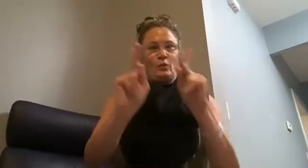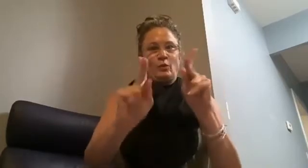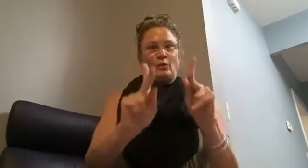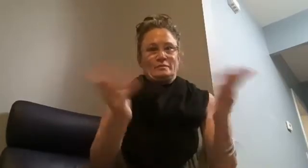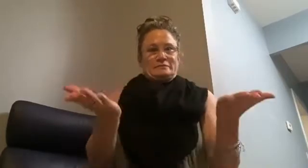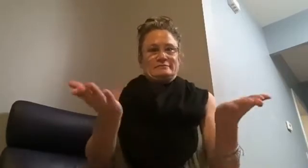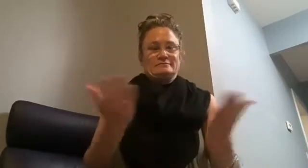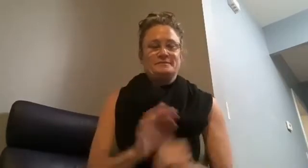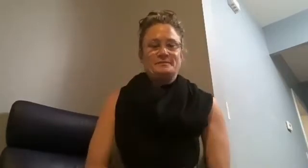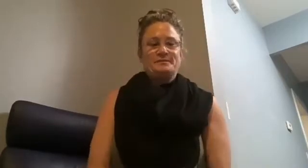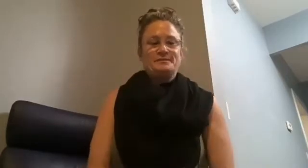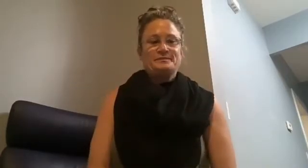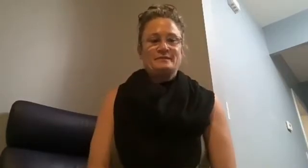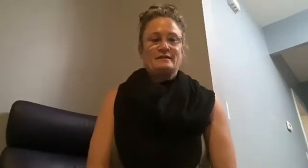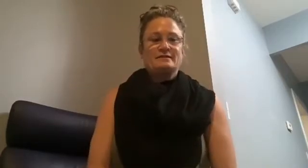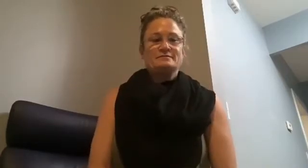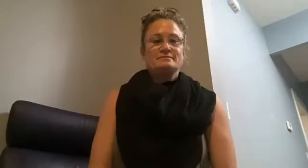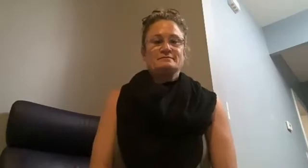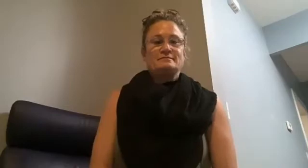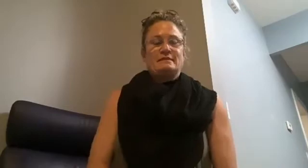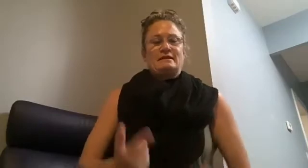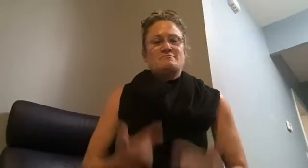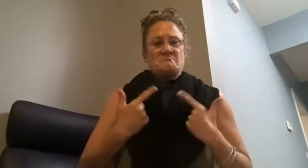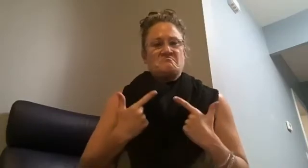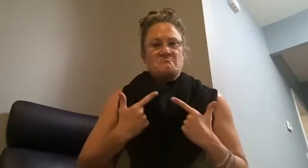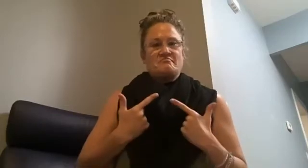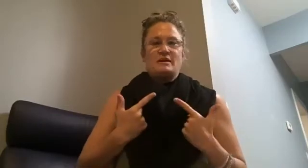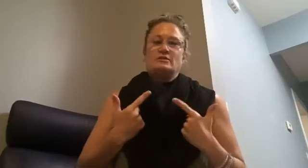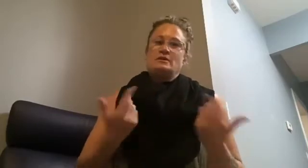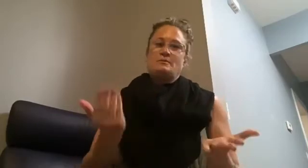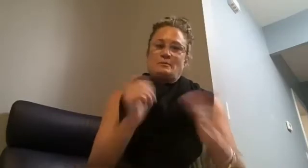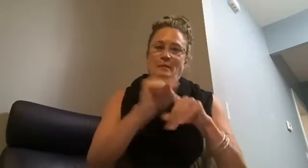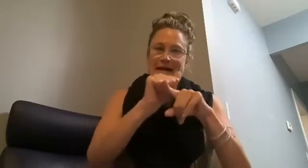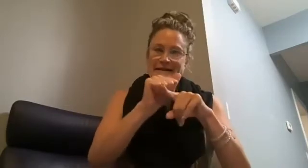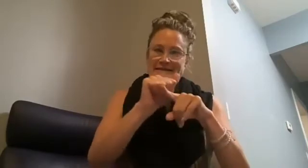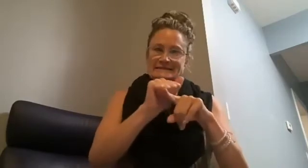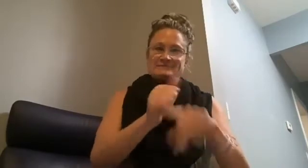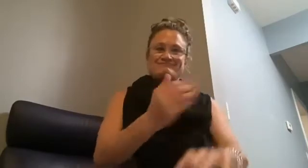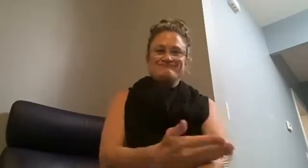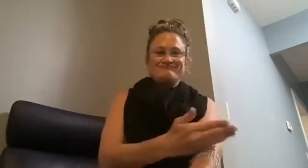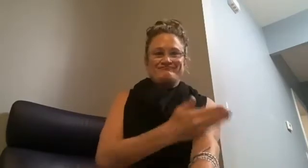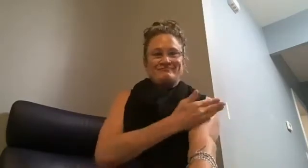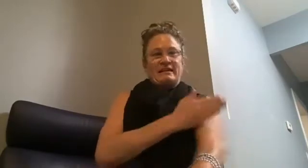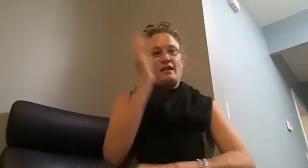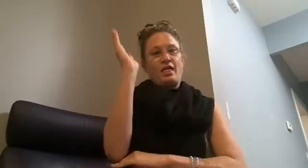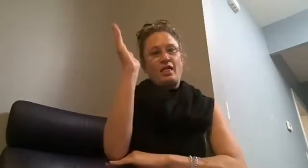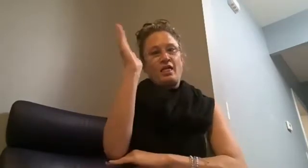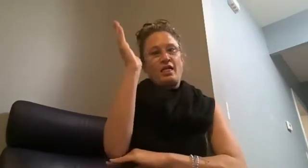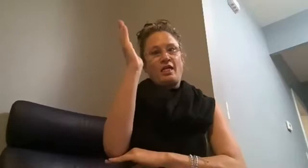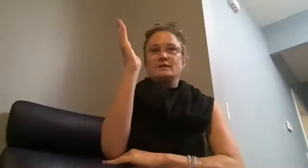I have found most of my things in life, the more I do it, the better I get. Speaking has been one of those things that apparently has been very